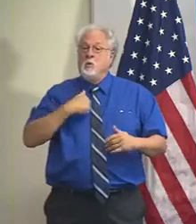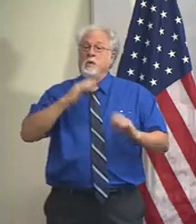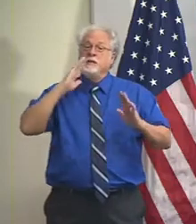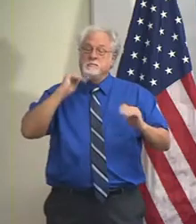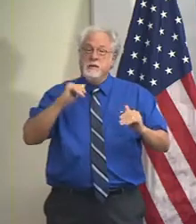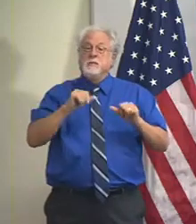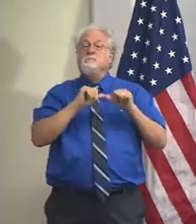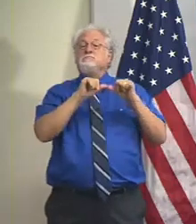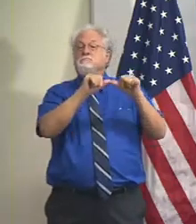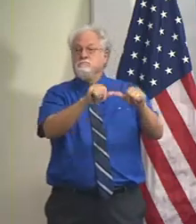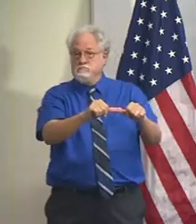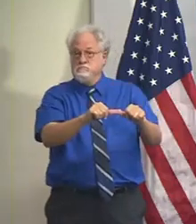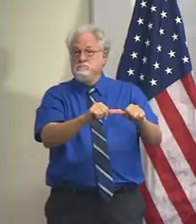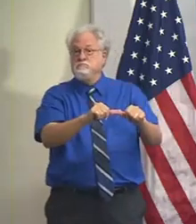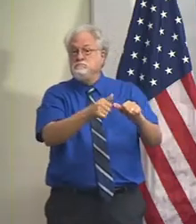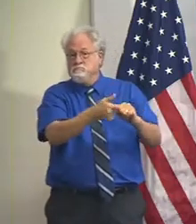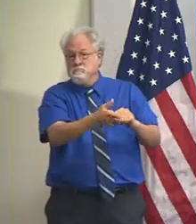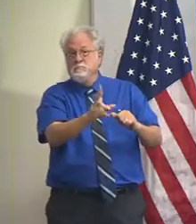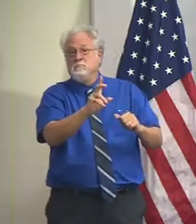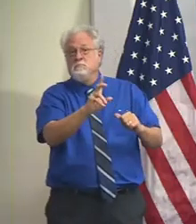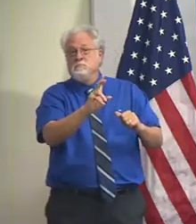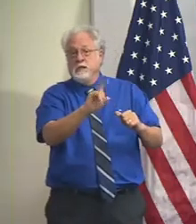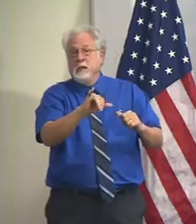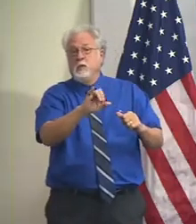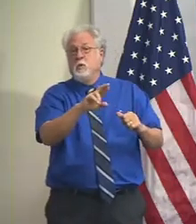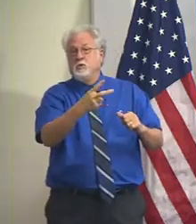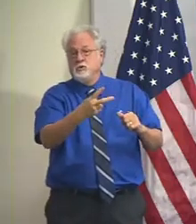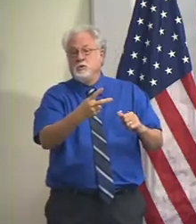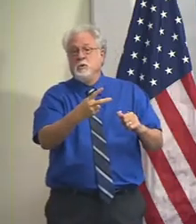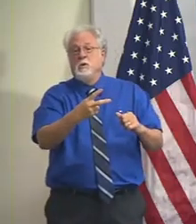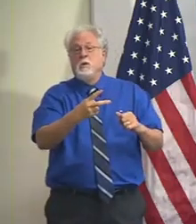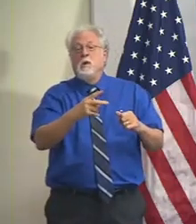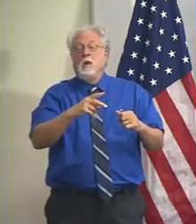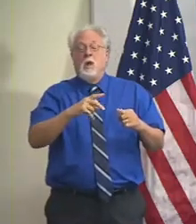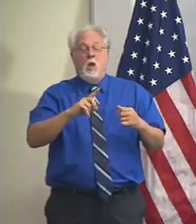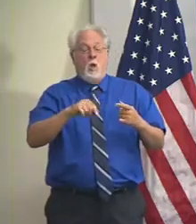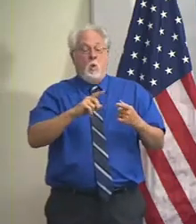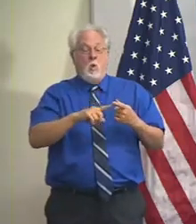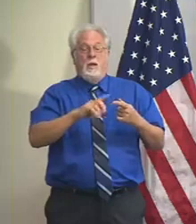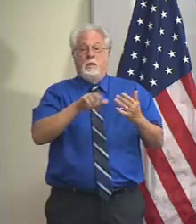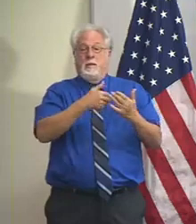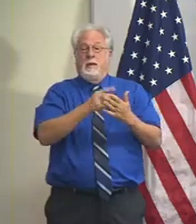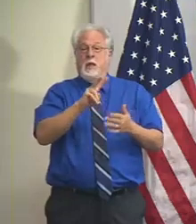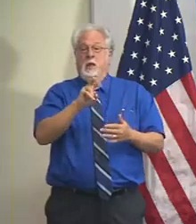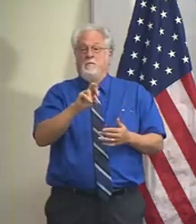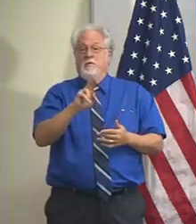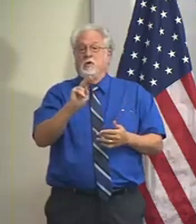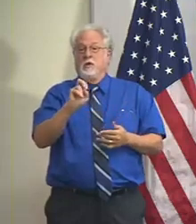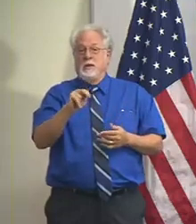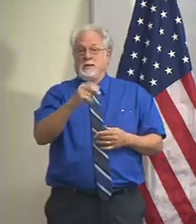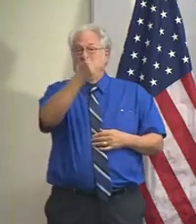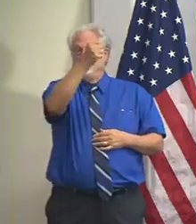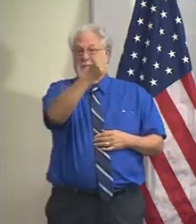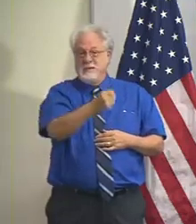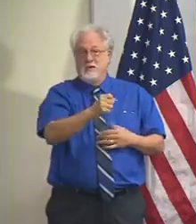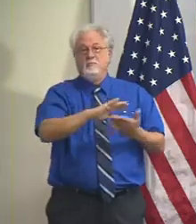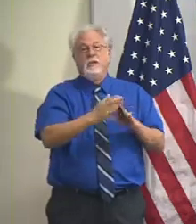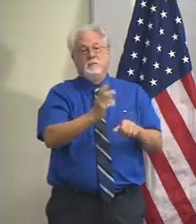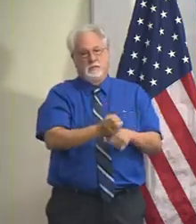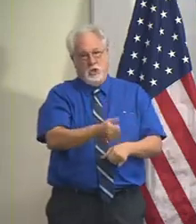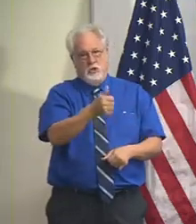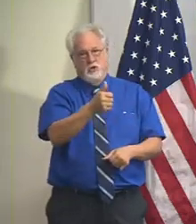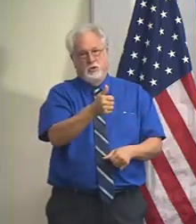that will continue over the next day or two. When you get to Vernon Parish south, it becomes much